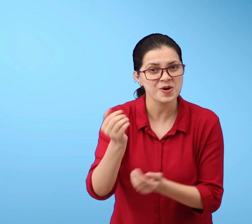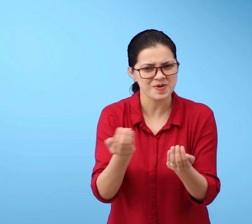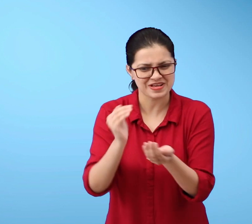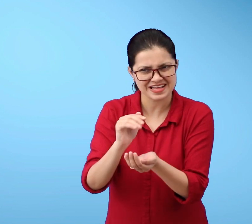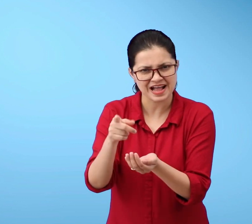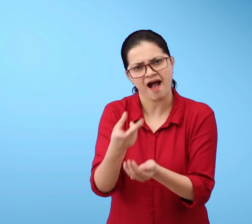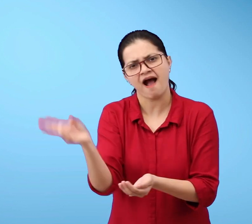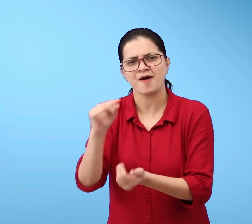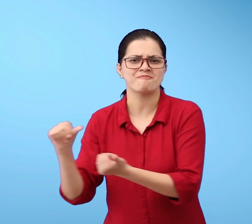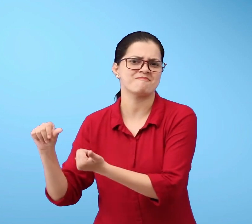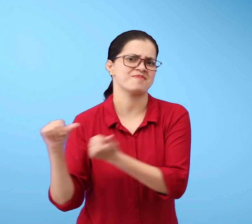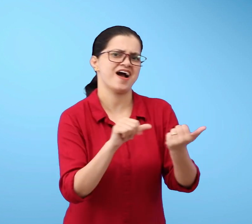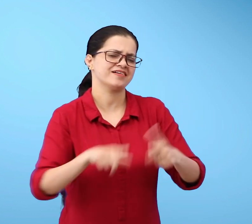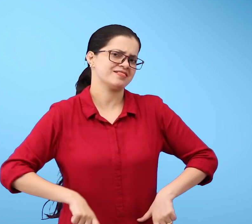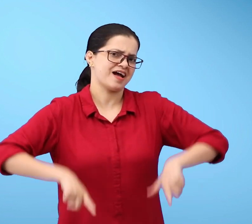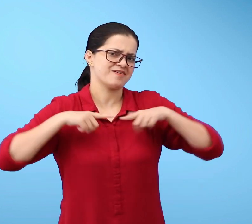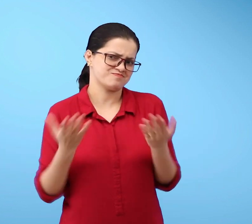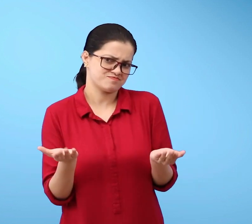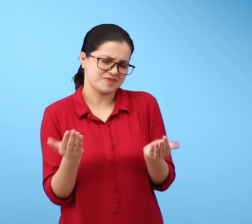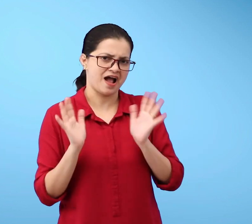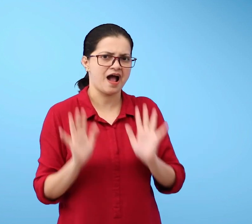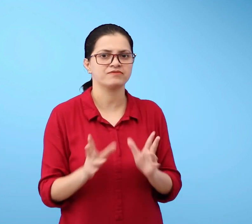and I will bring your child back to life."